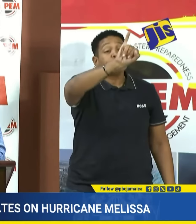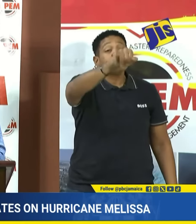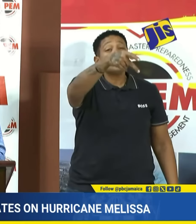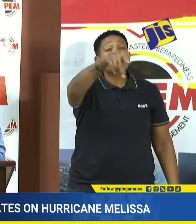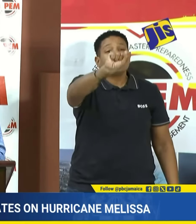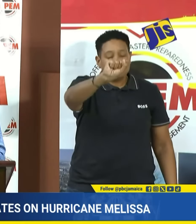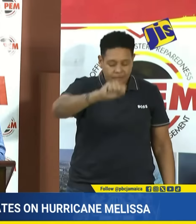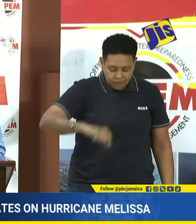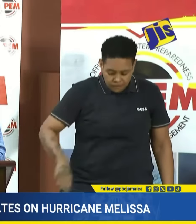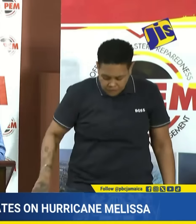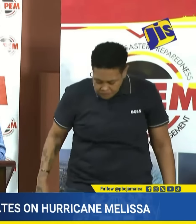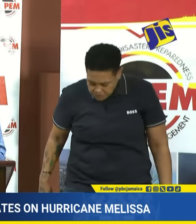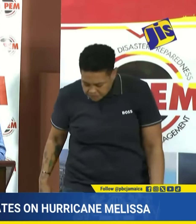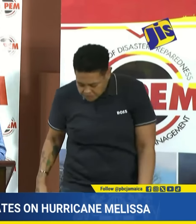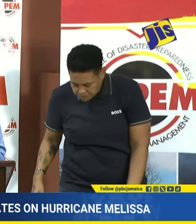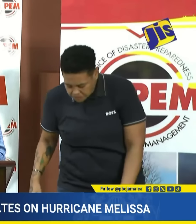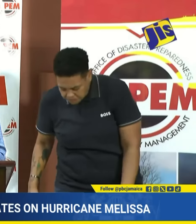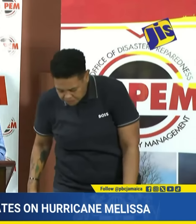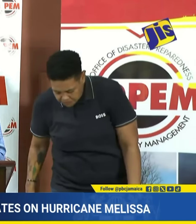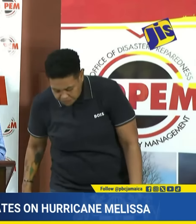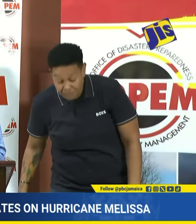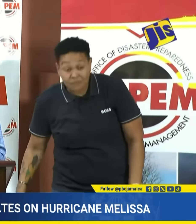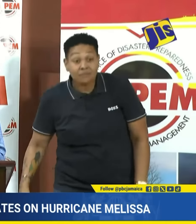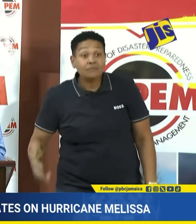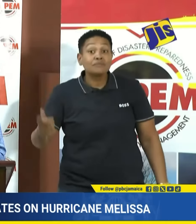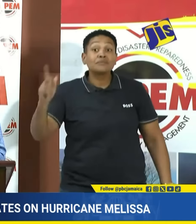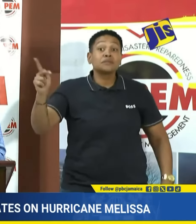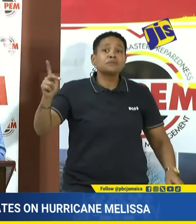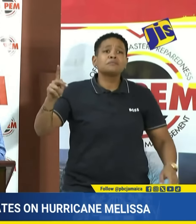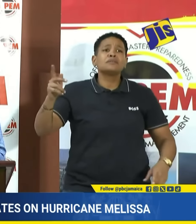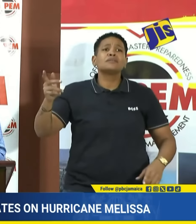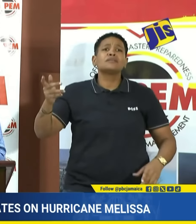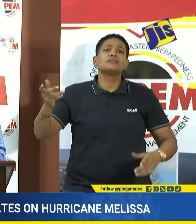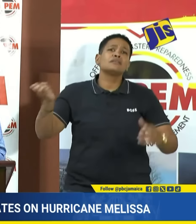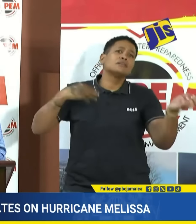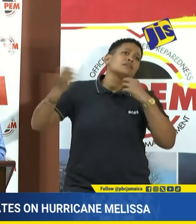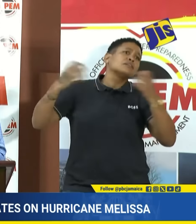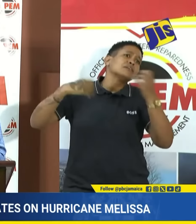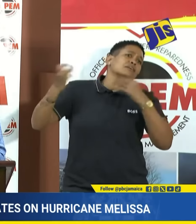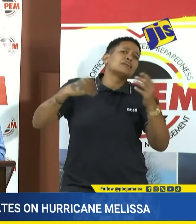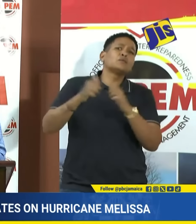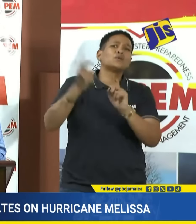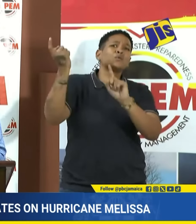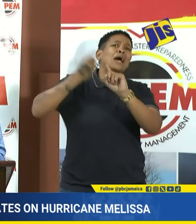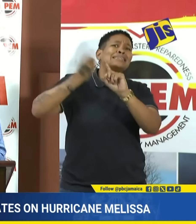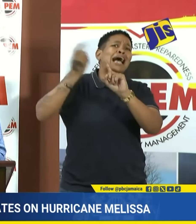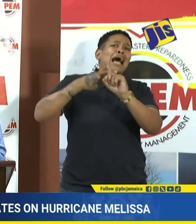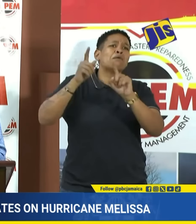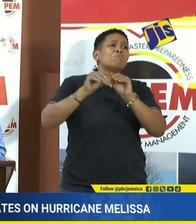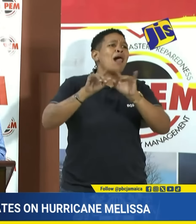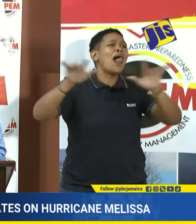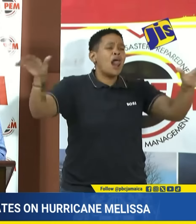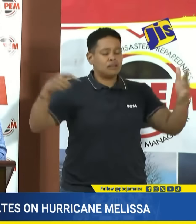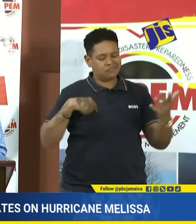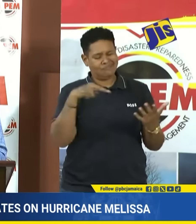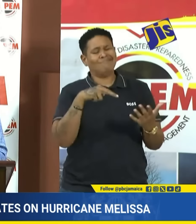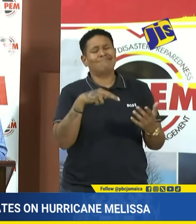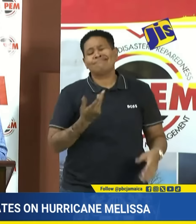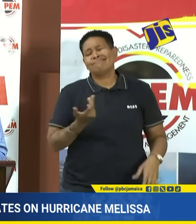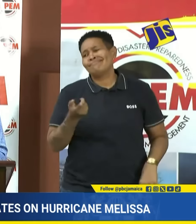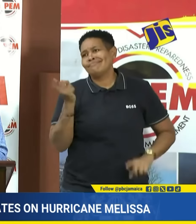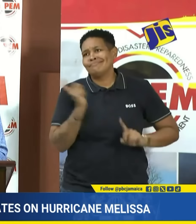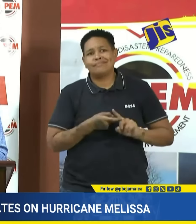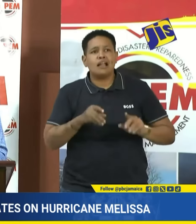JPS. I was bombarded on the way here with a WhatsApp that is circulating